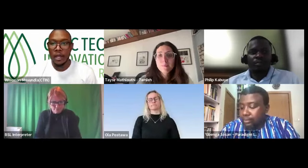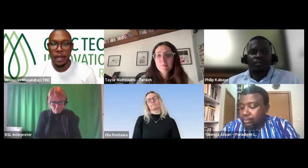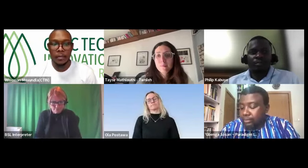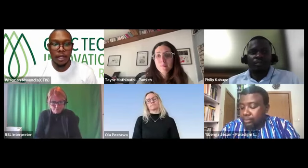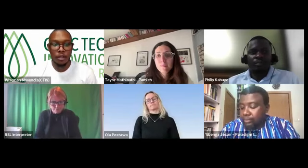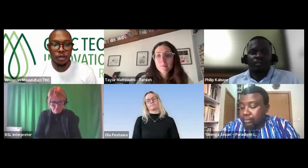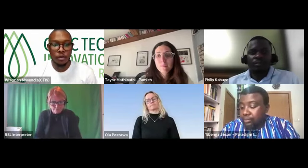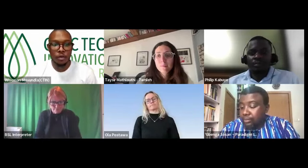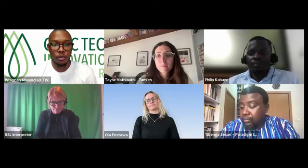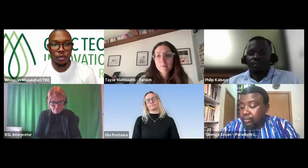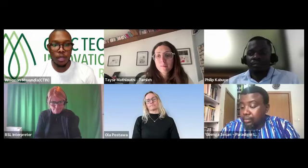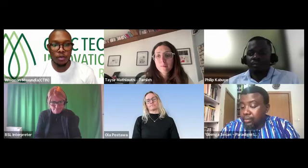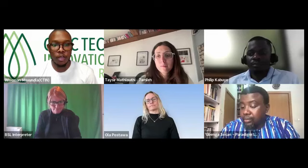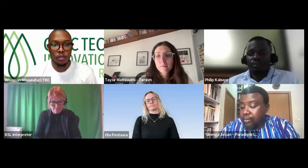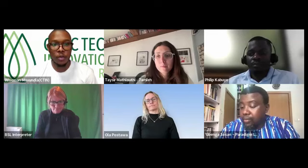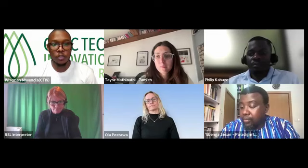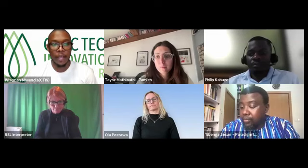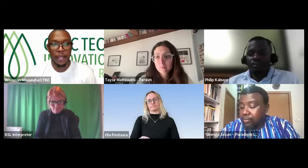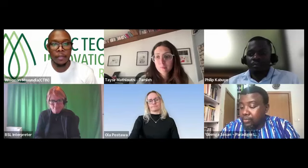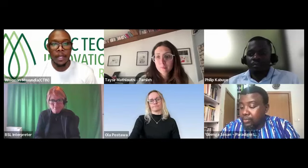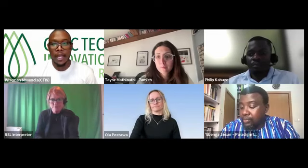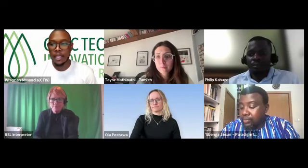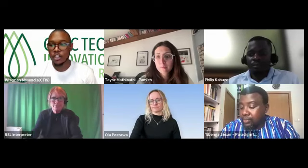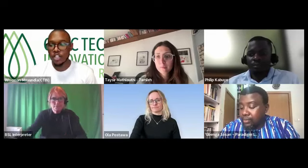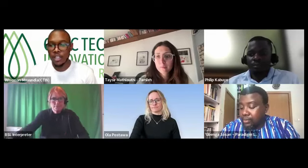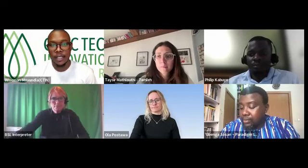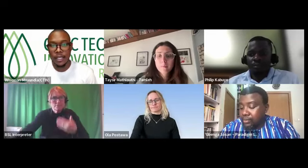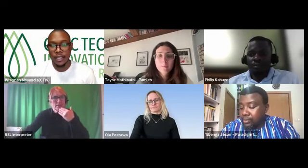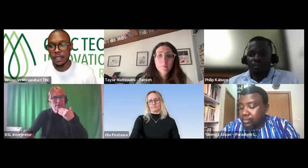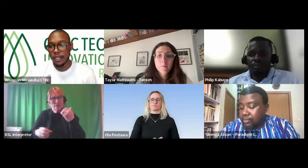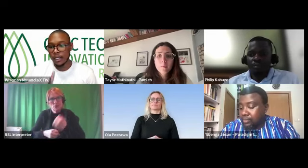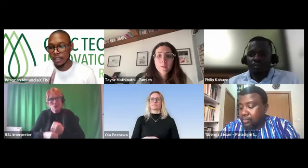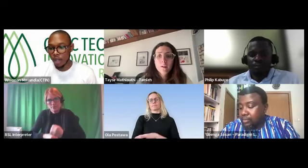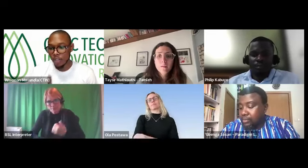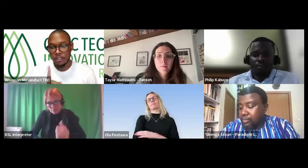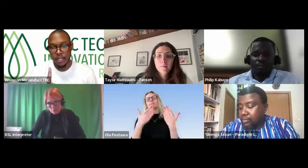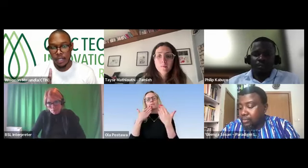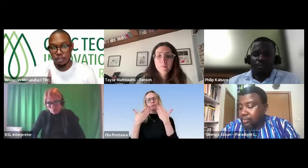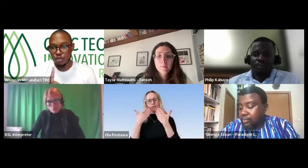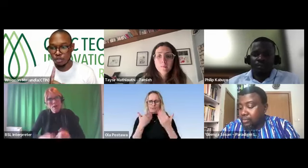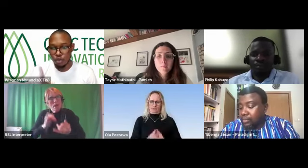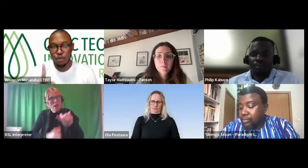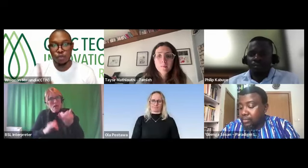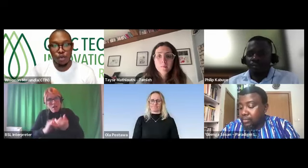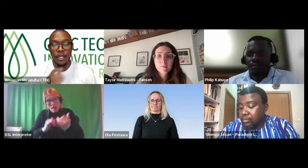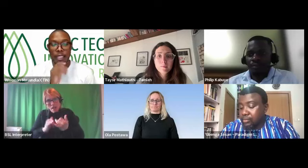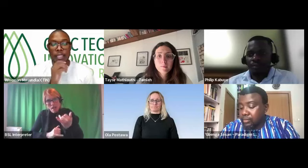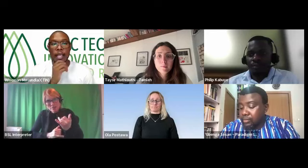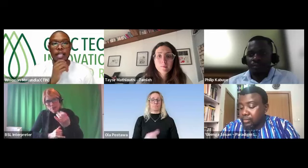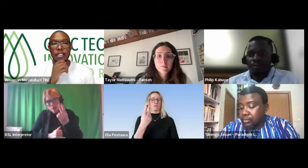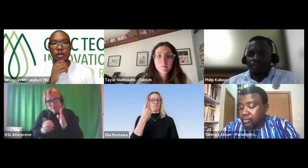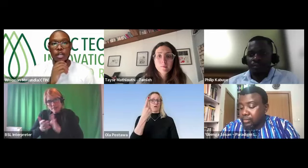Yeah. Thank you so much, Gbenga. And I think just in the last